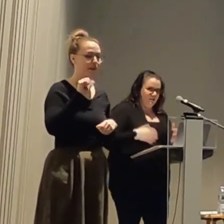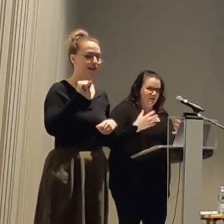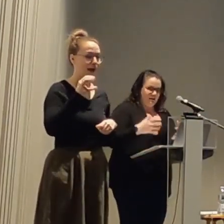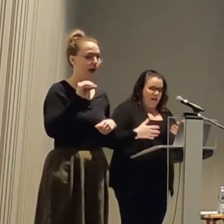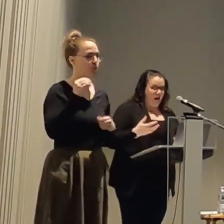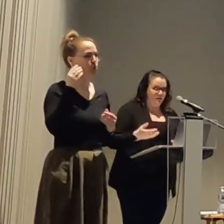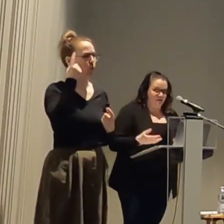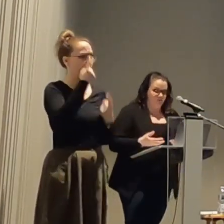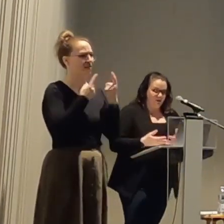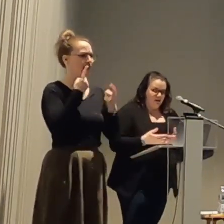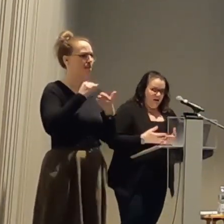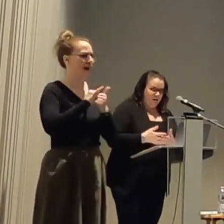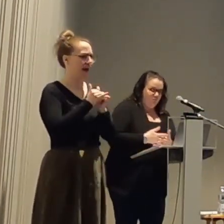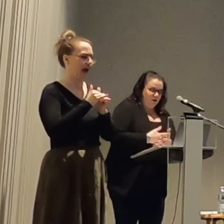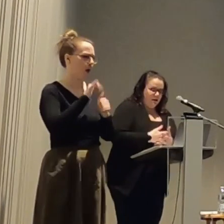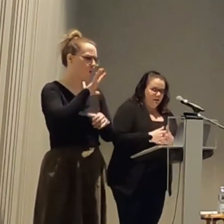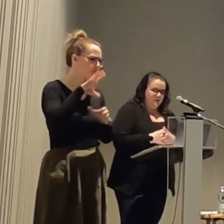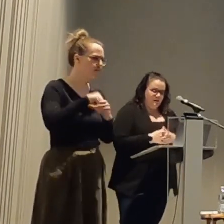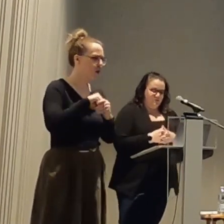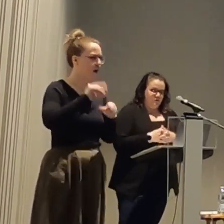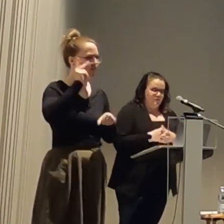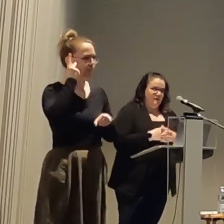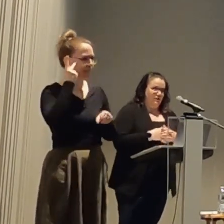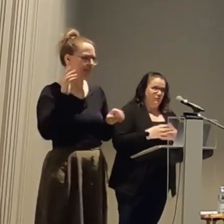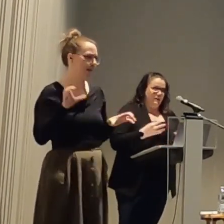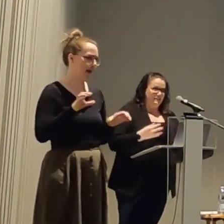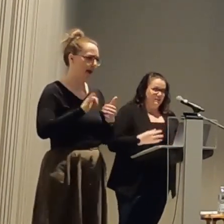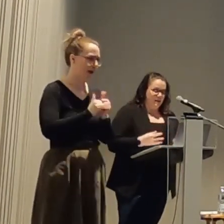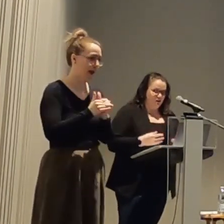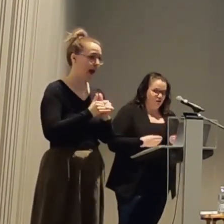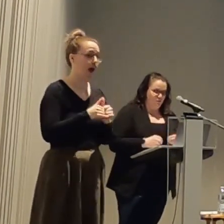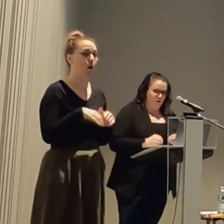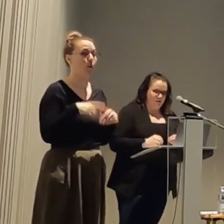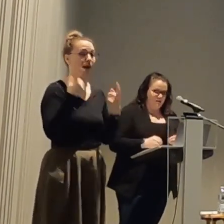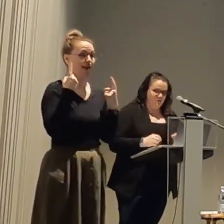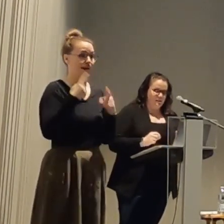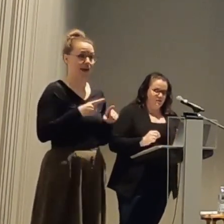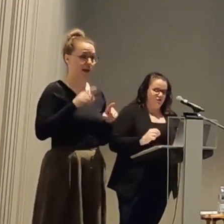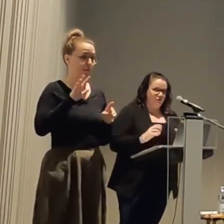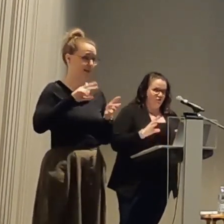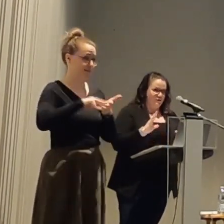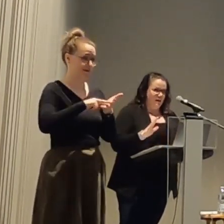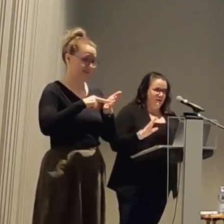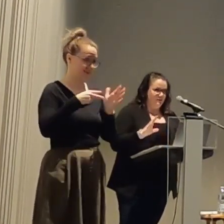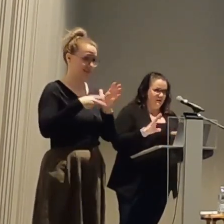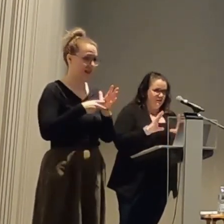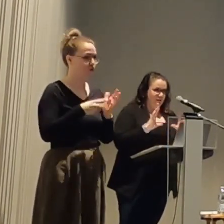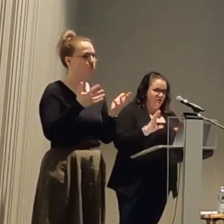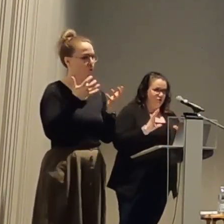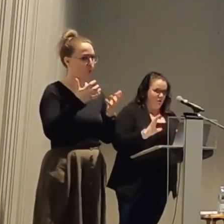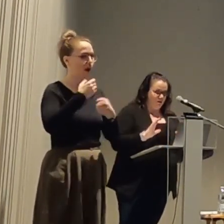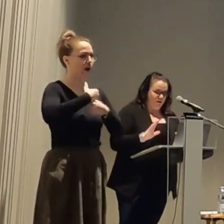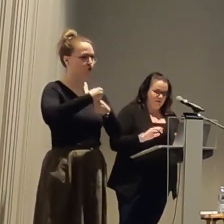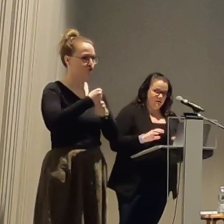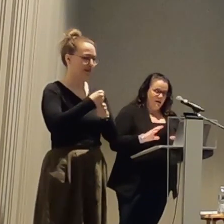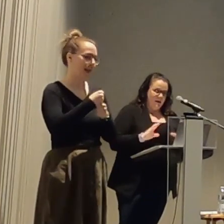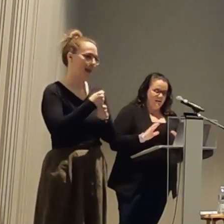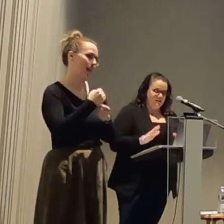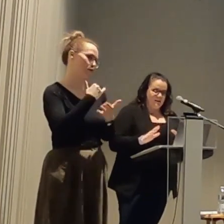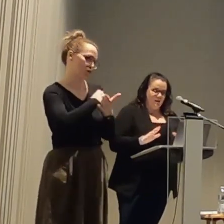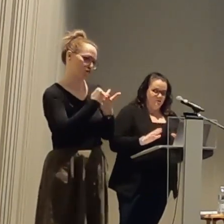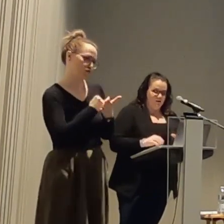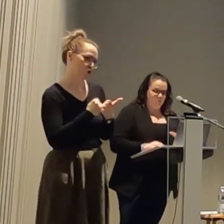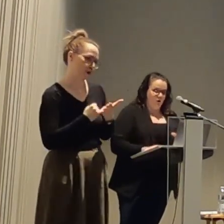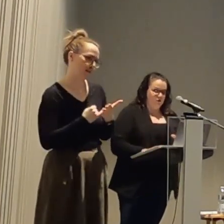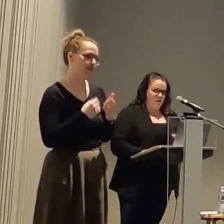be politically active. And what he ended up doing, or what his intention was to create these little drawings